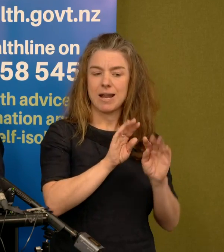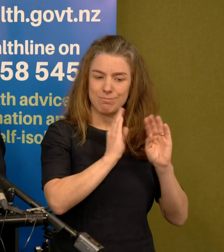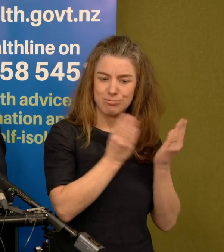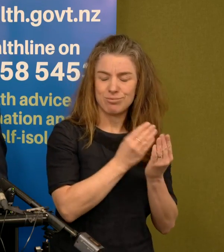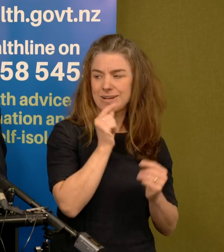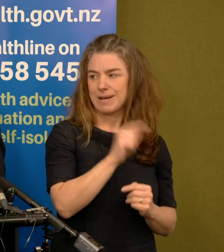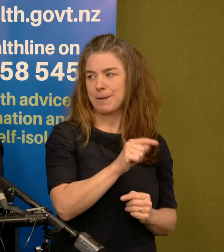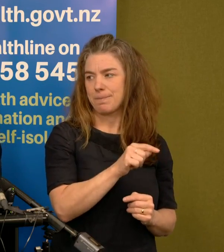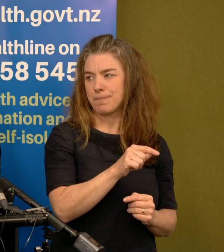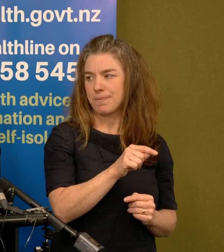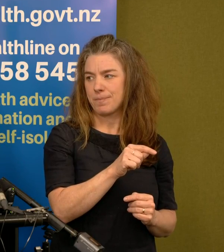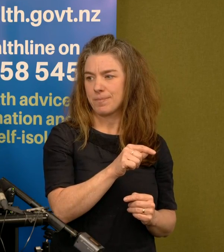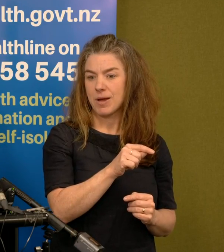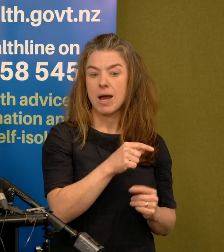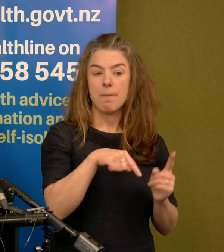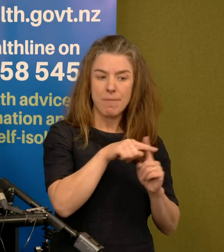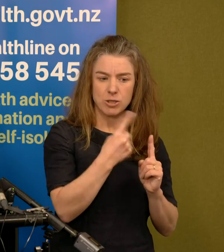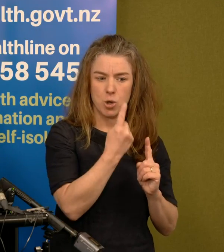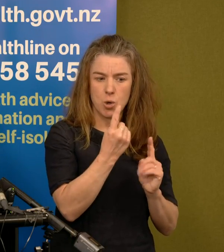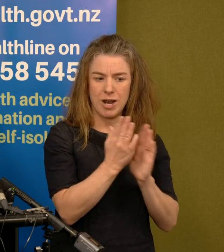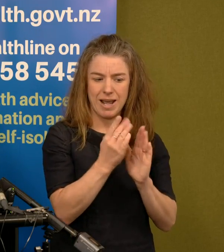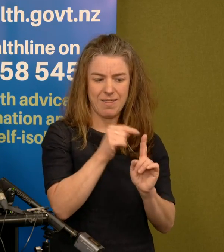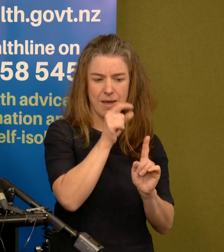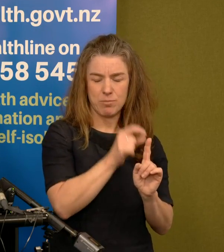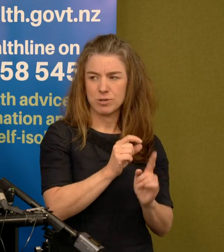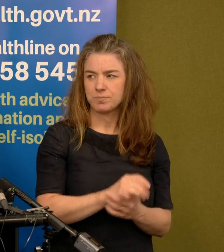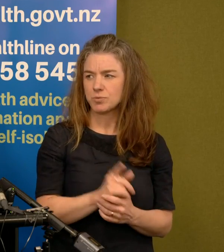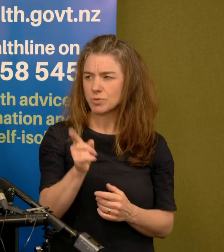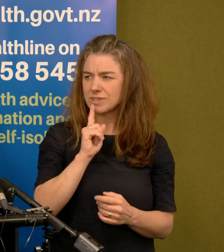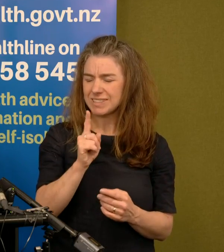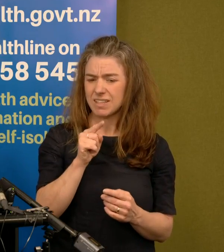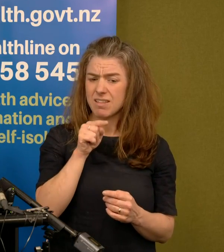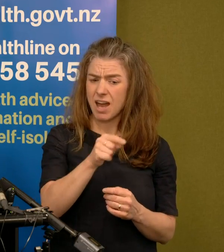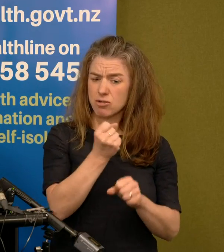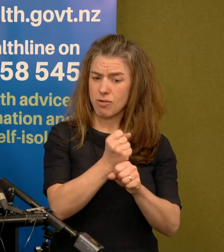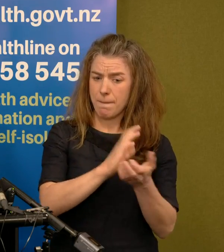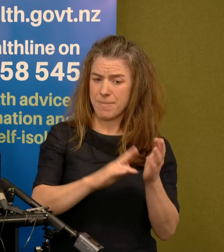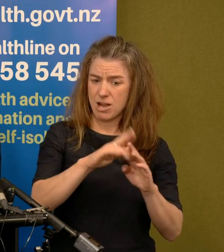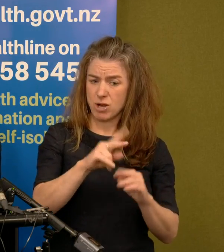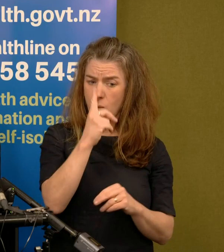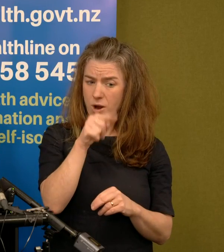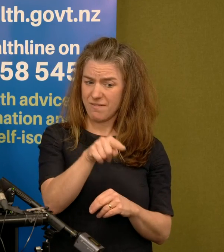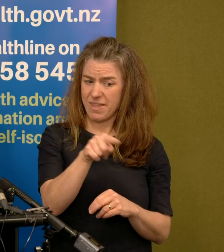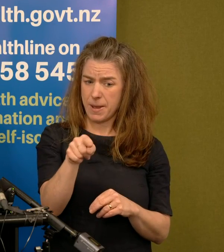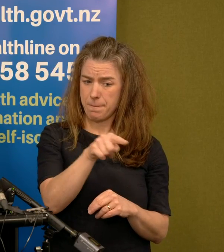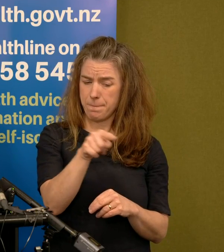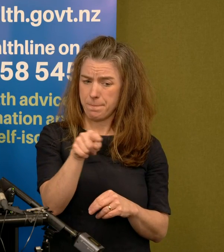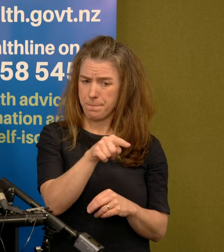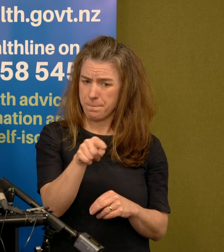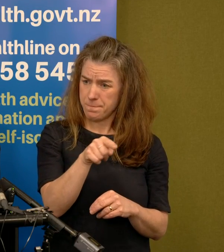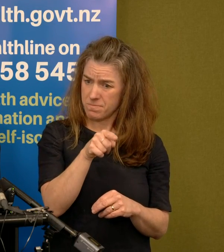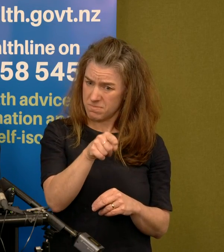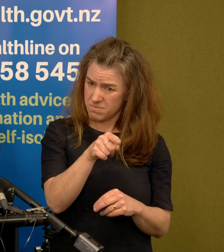measures for the people who've had contact with the case. When you say probable case, what's the percentage in your mind as an expert that that person